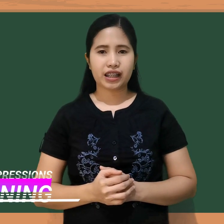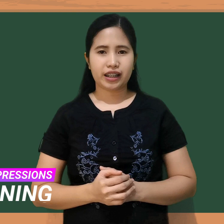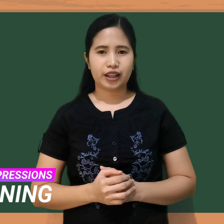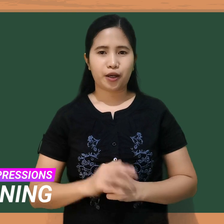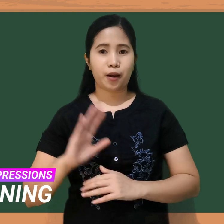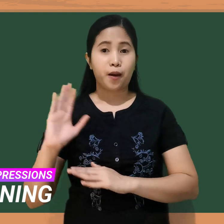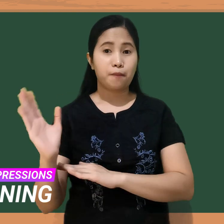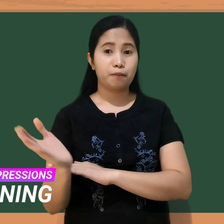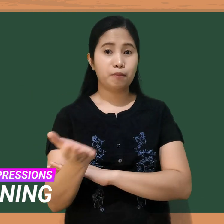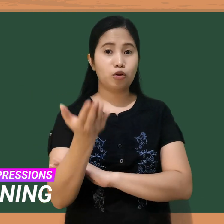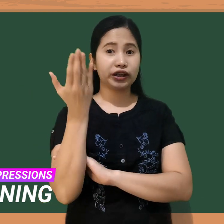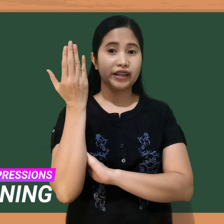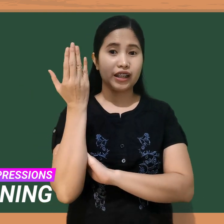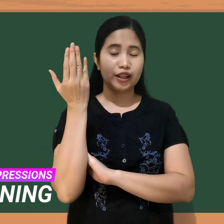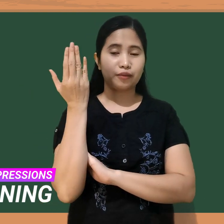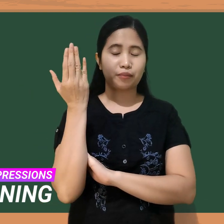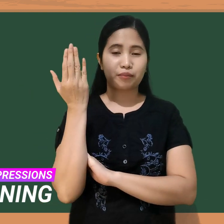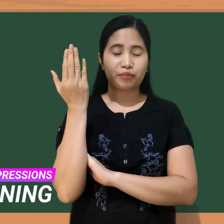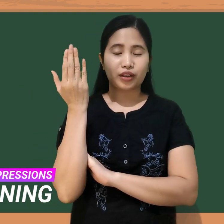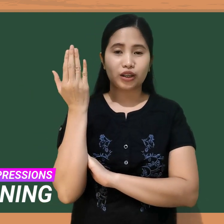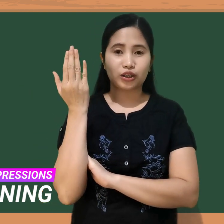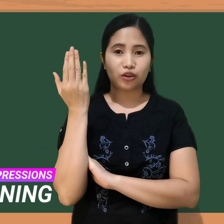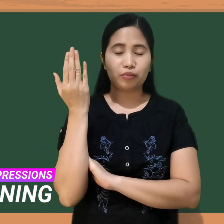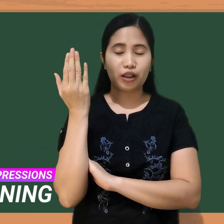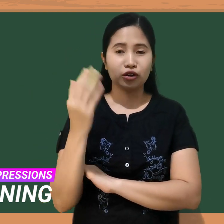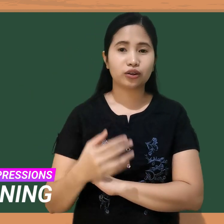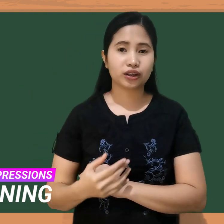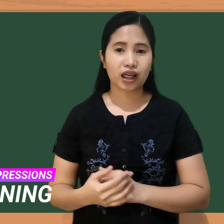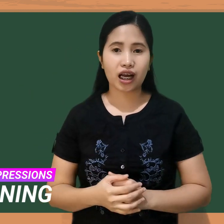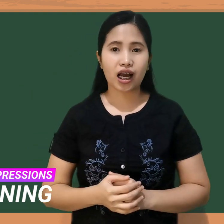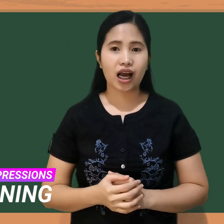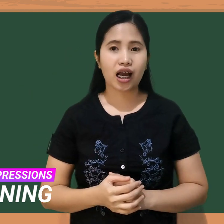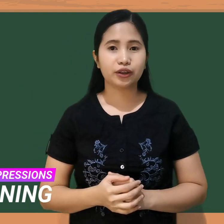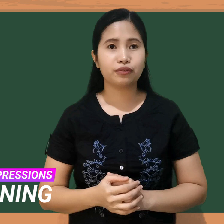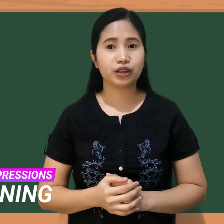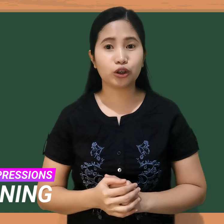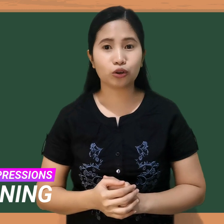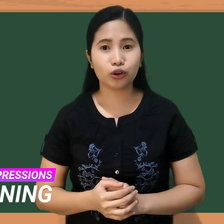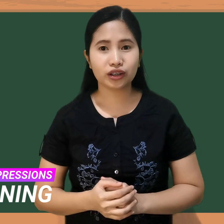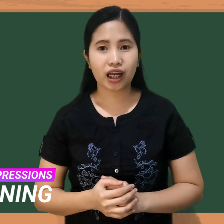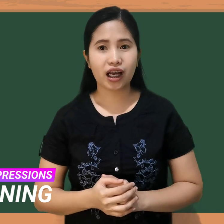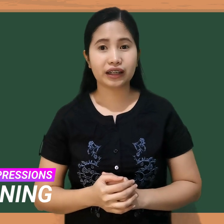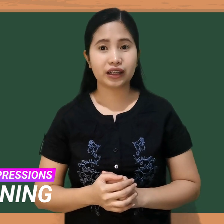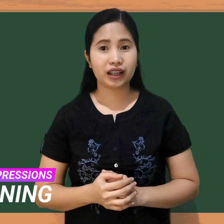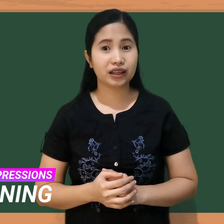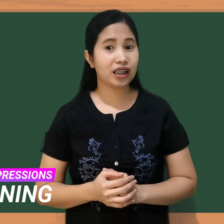morning. Morning. So, meron ito sa other video ko na